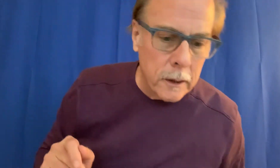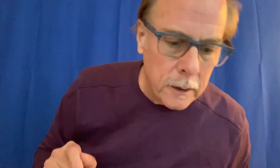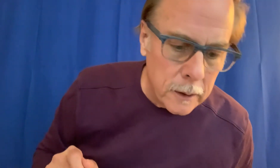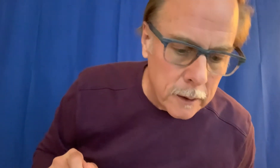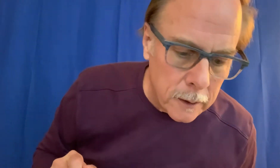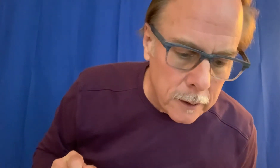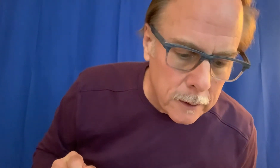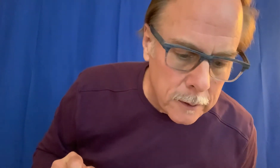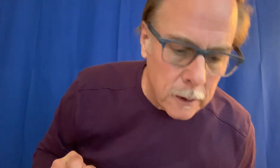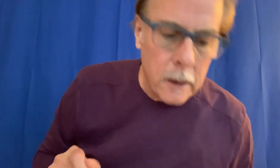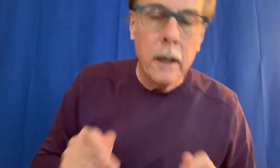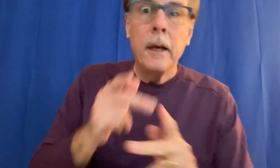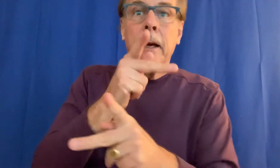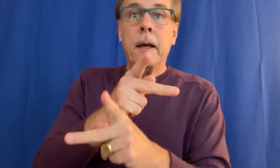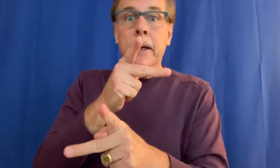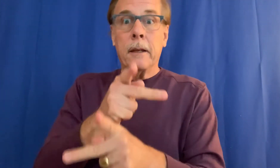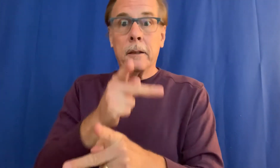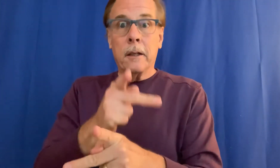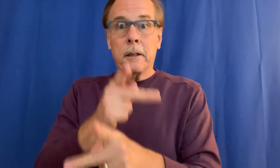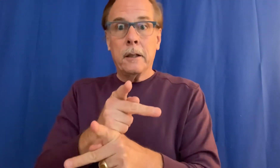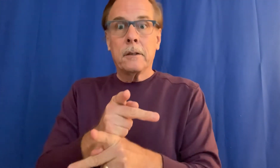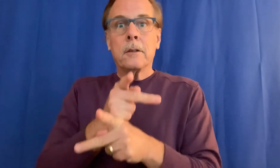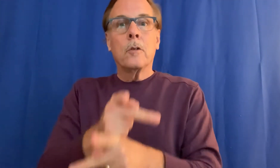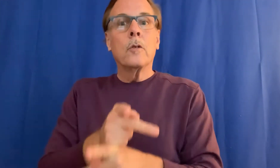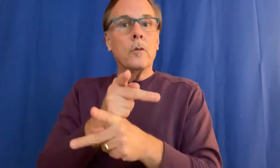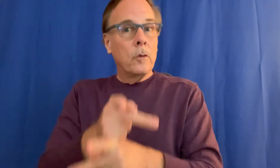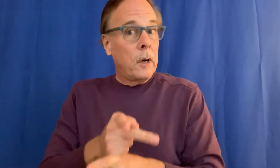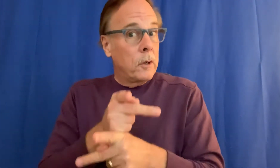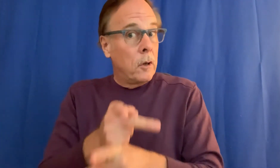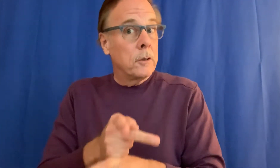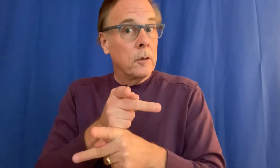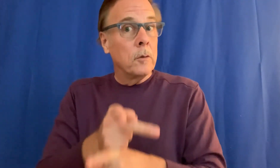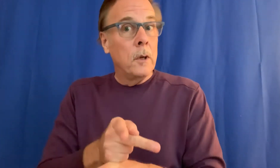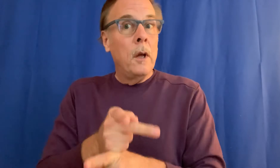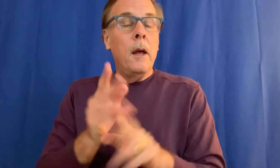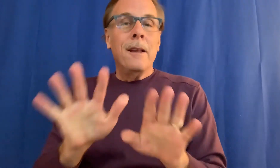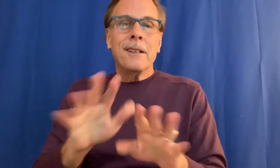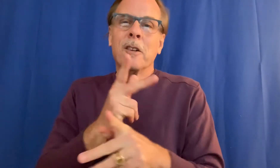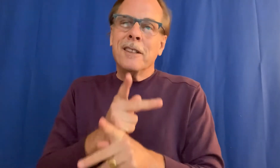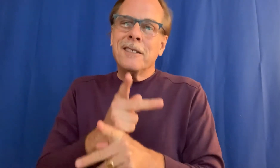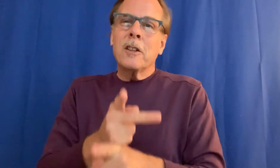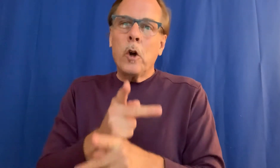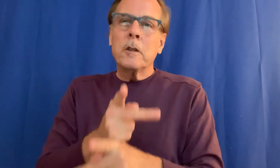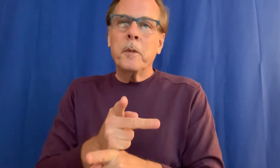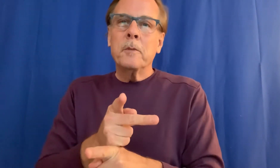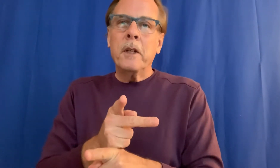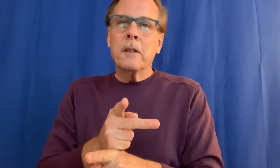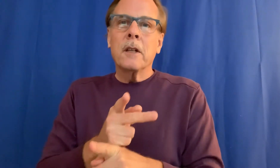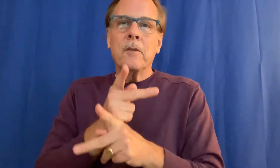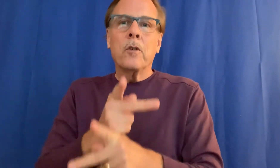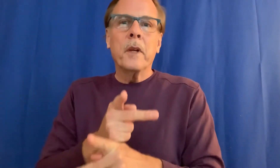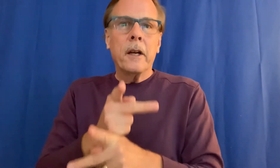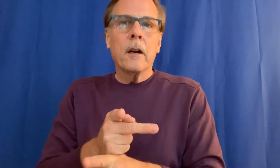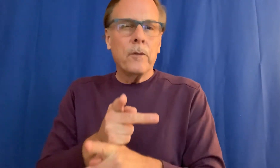is hitting like this. I would also This is going to also be the sign for be careful.